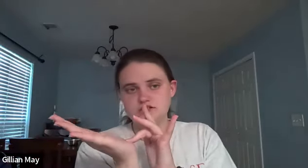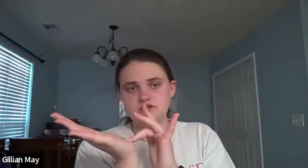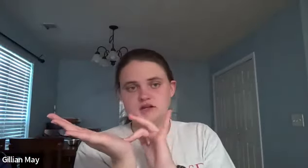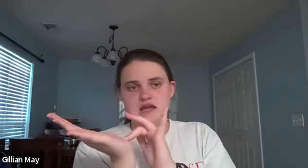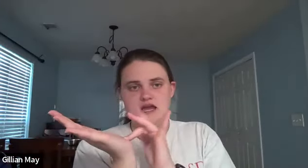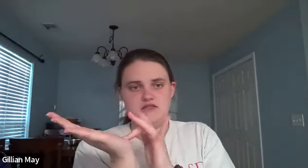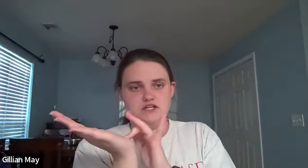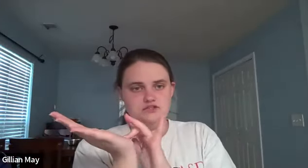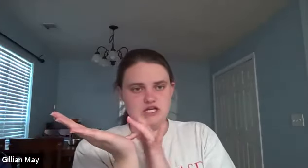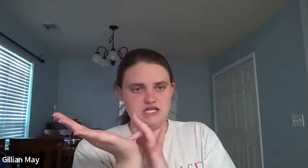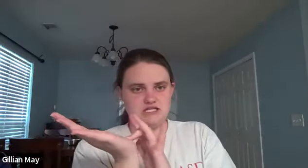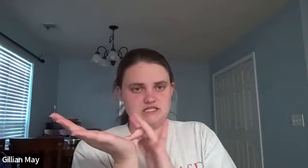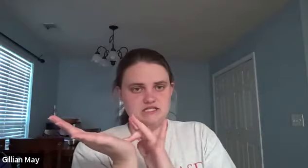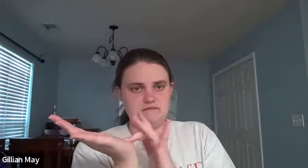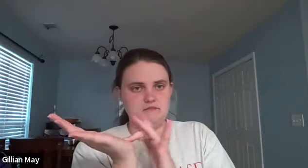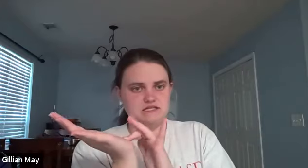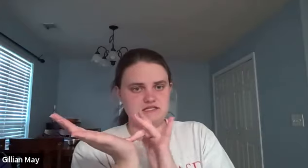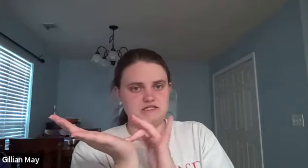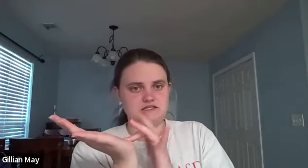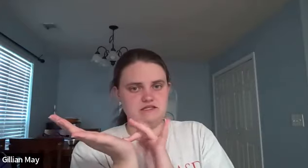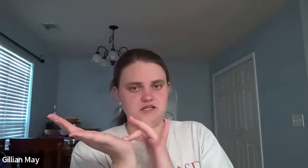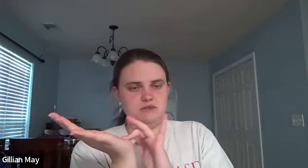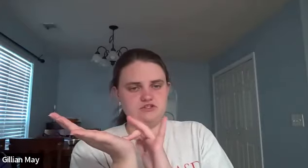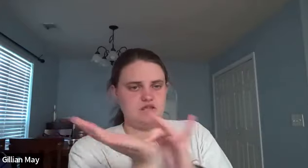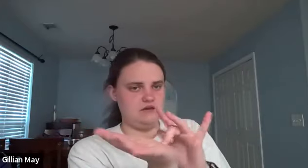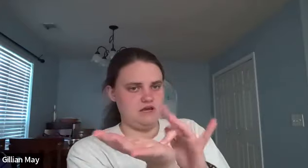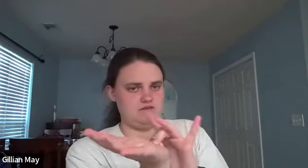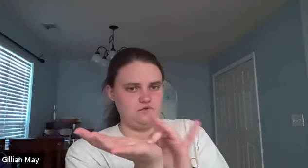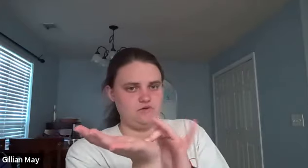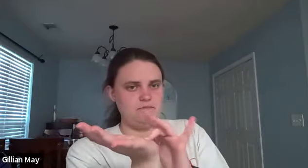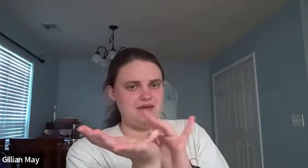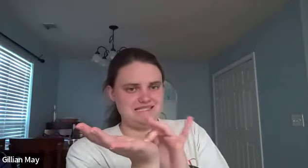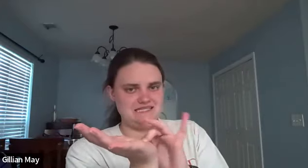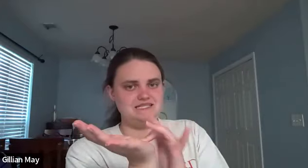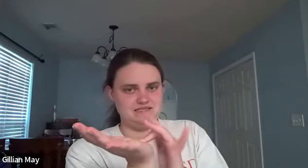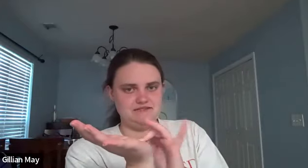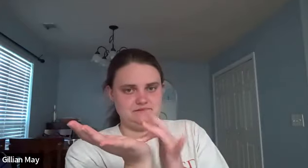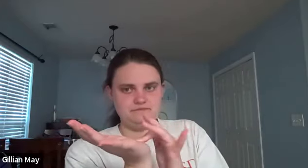doctor, and then you shake it, medicine, like you bounce your hand back and forth on medicine.